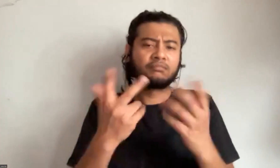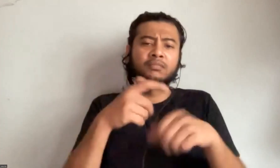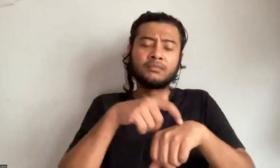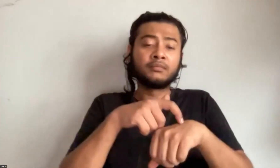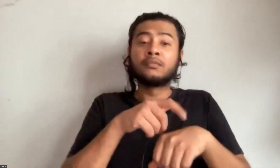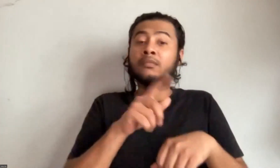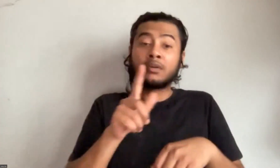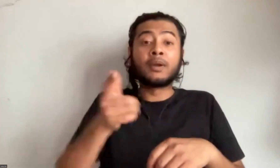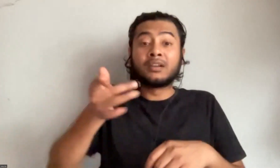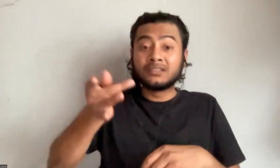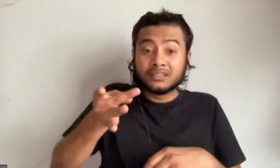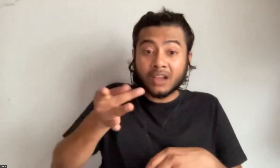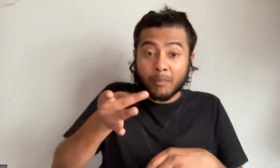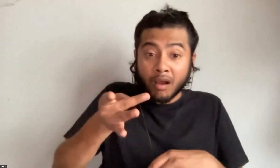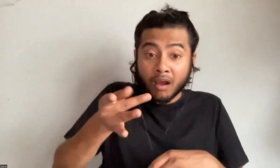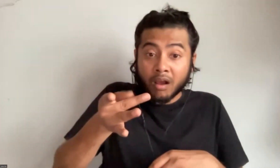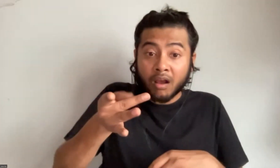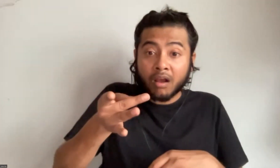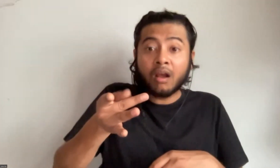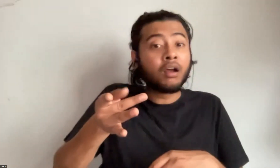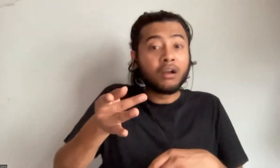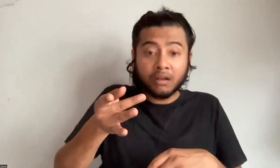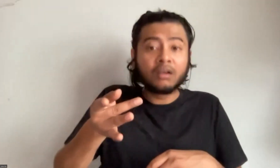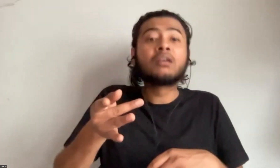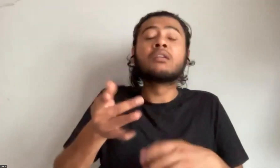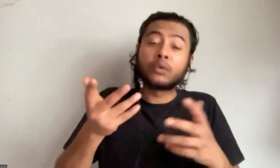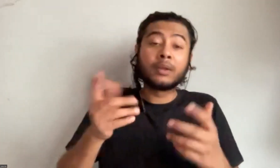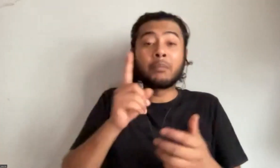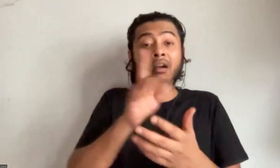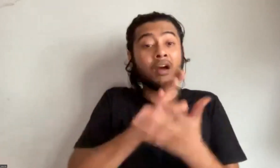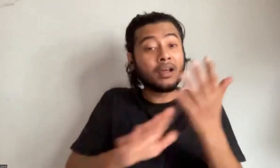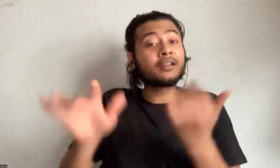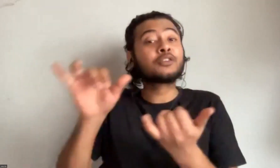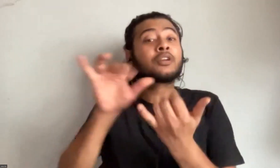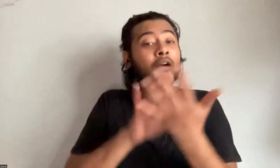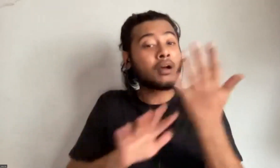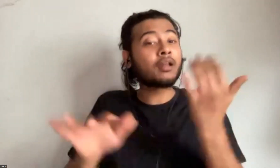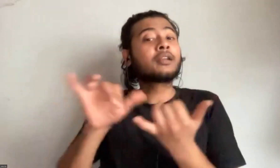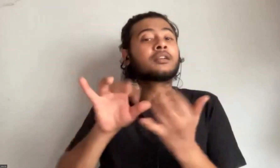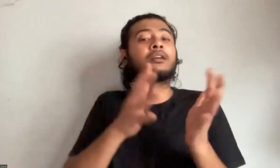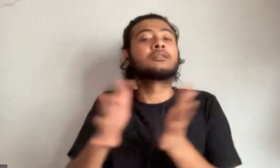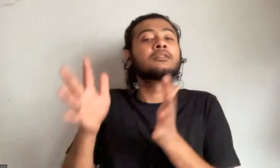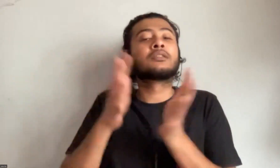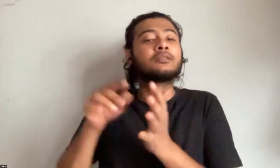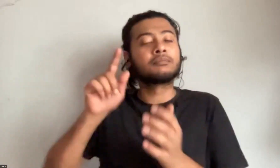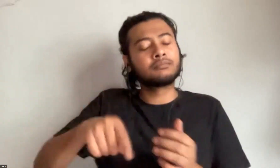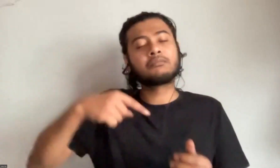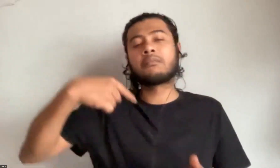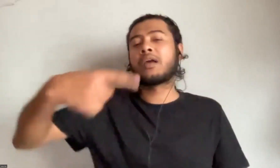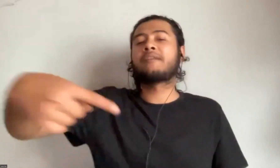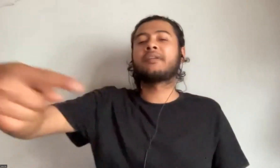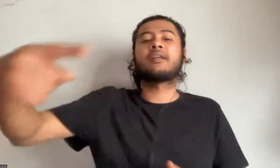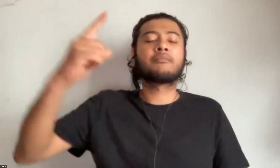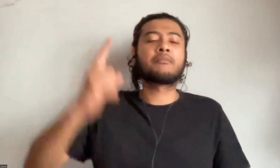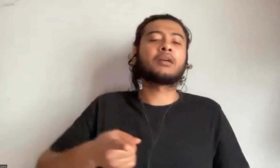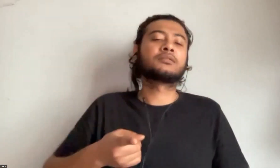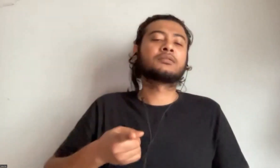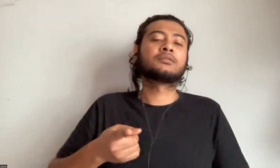Srimati Radharani so that she takes mercy upon us and she recommends our name to Lord Krishna, and then Lord